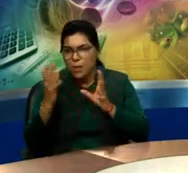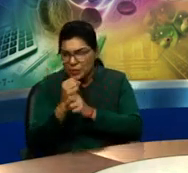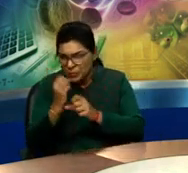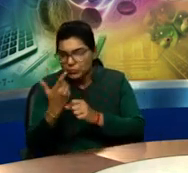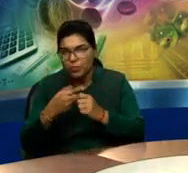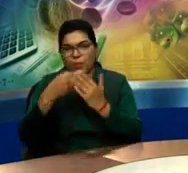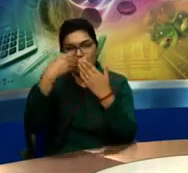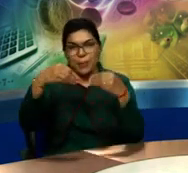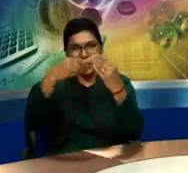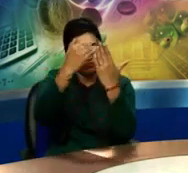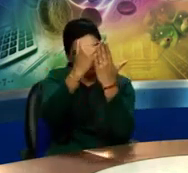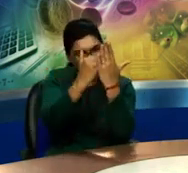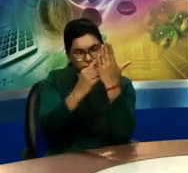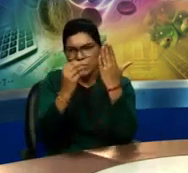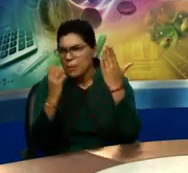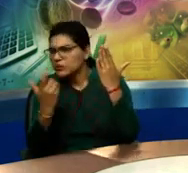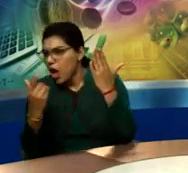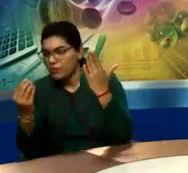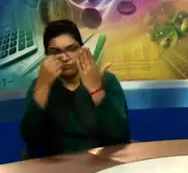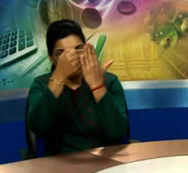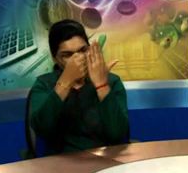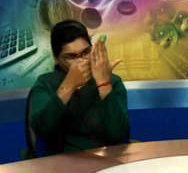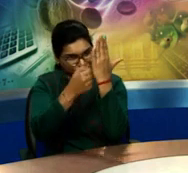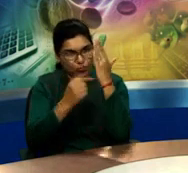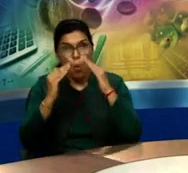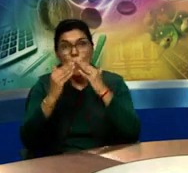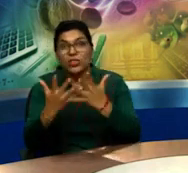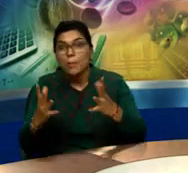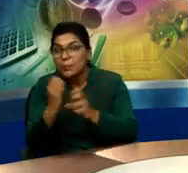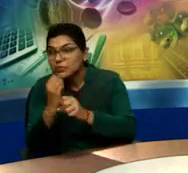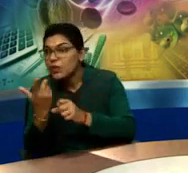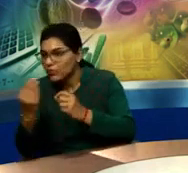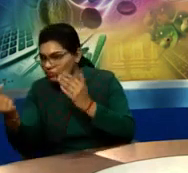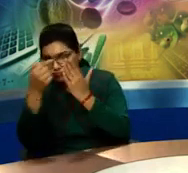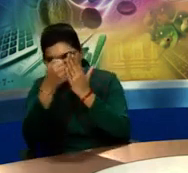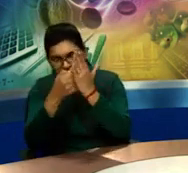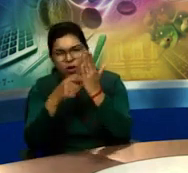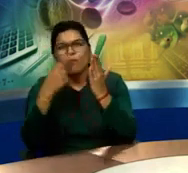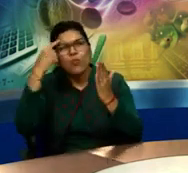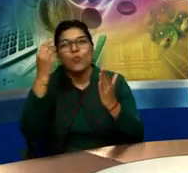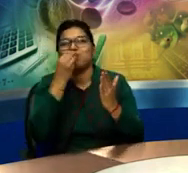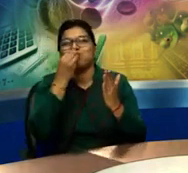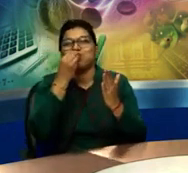also fuel if you have to go there by the vehicle.